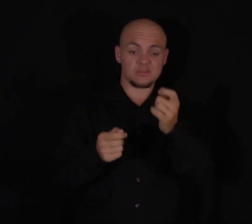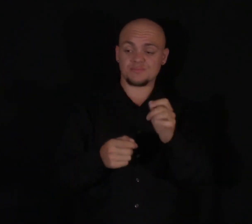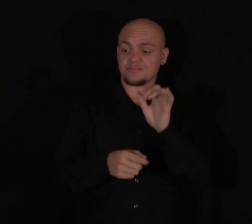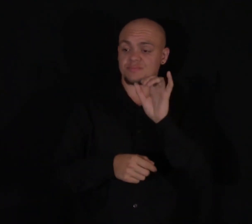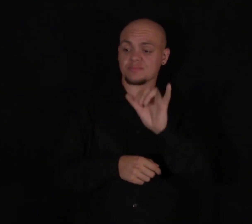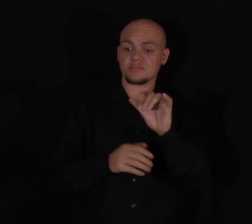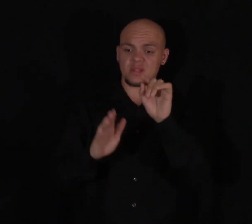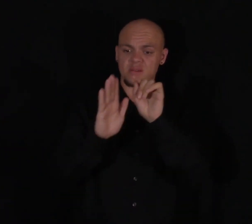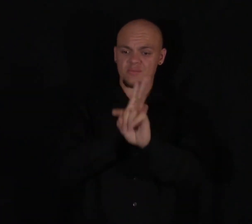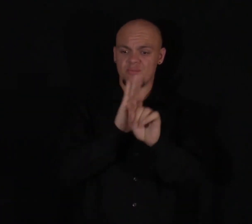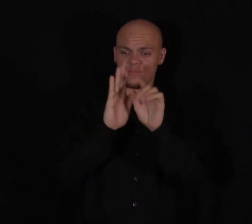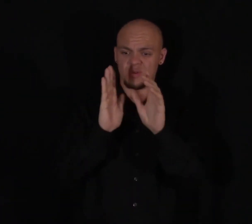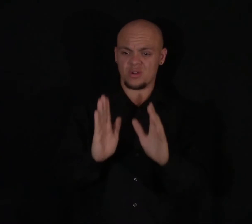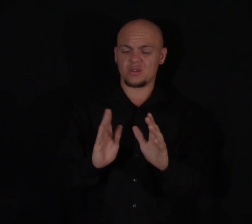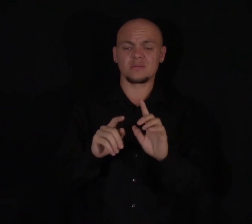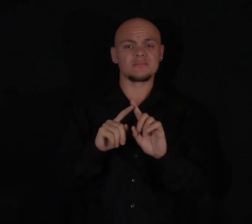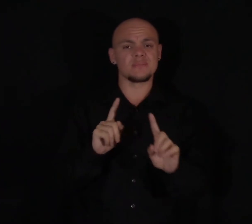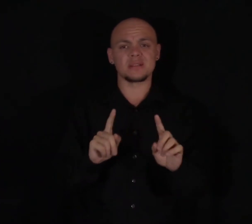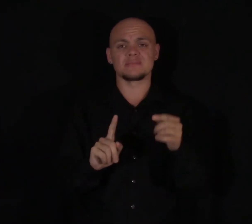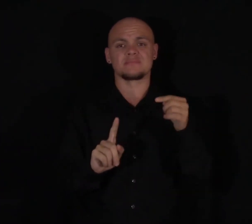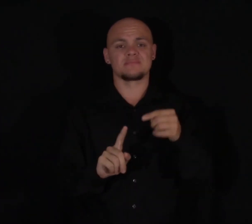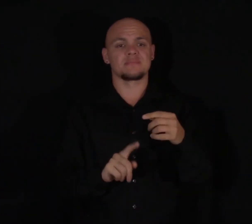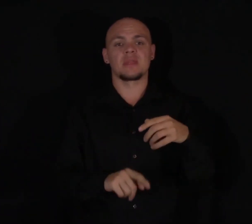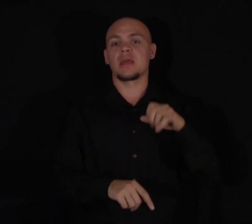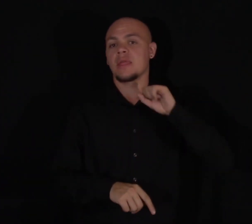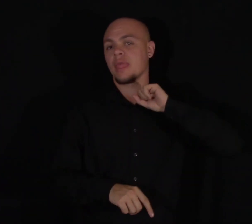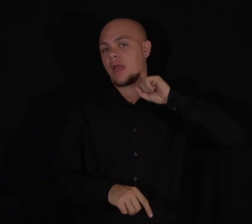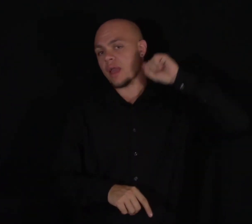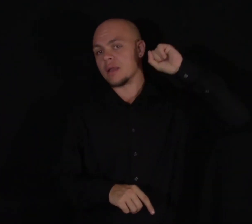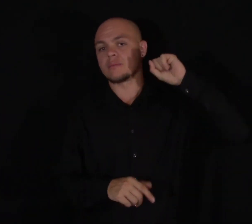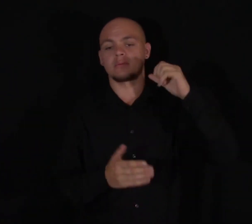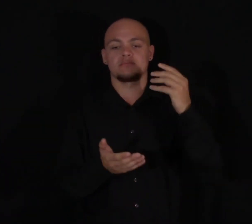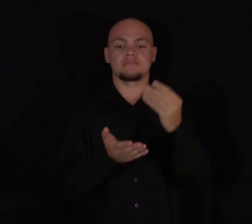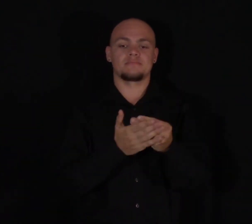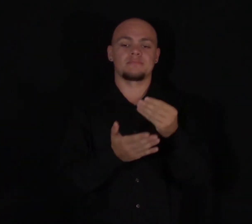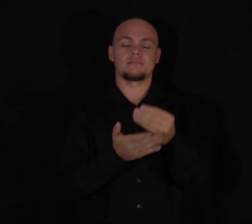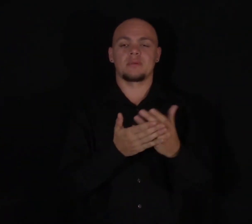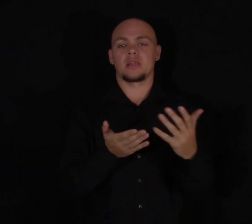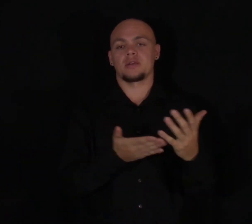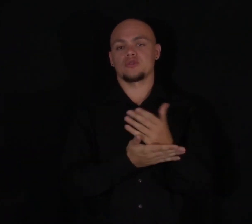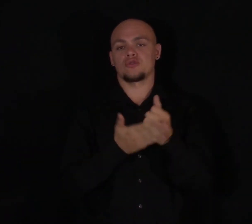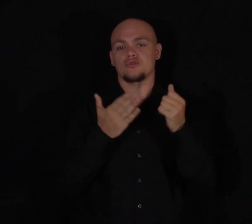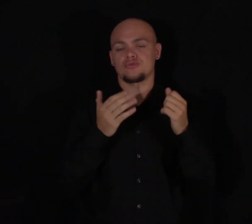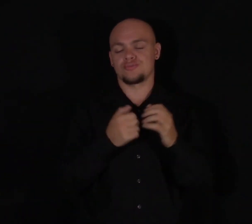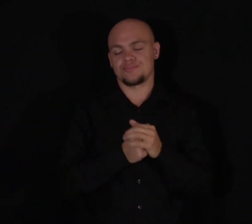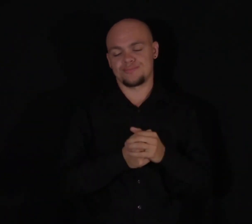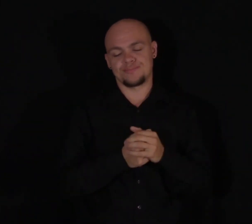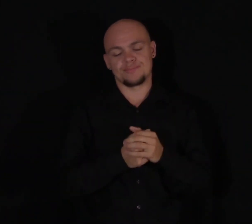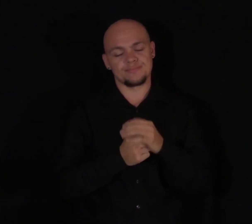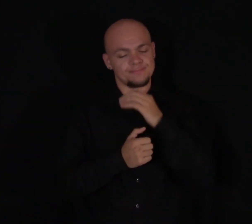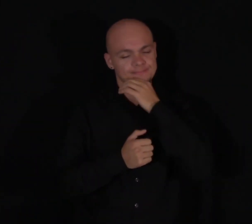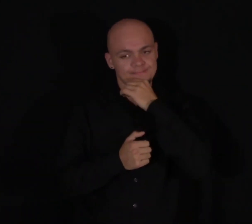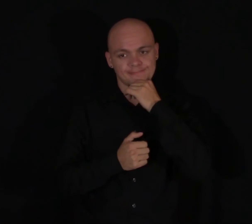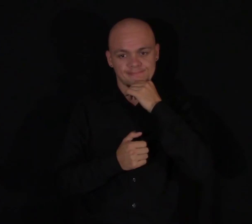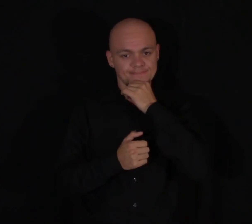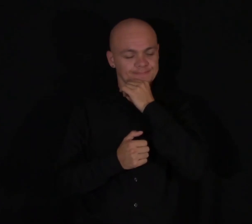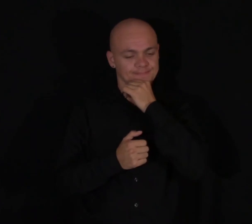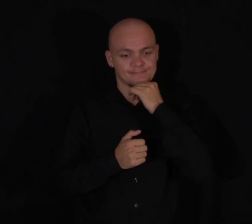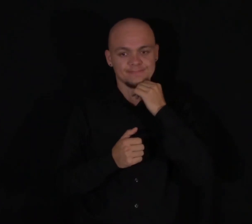murderer but the hangman who would gain his fee? These were my first reflections, but I soon